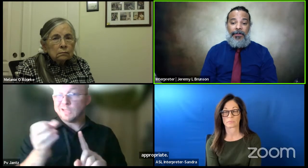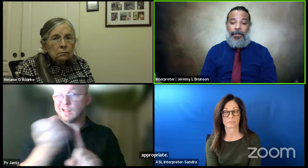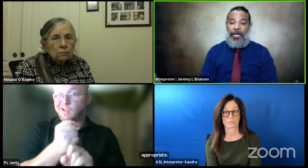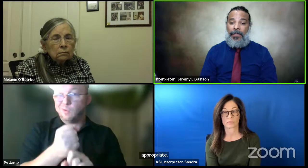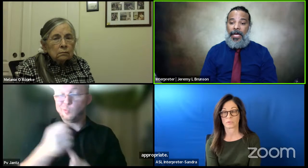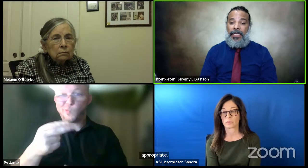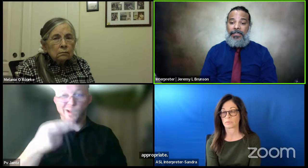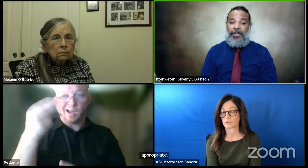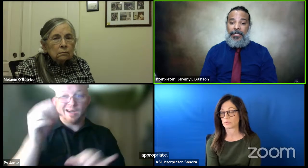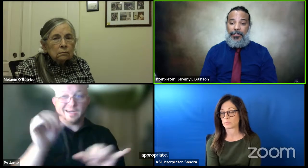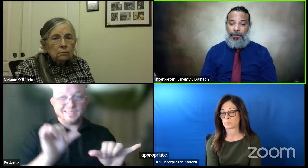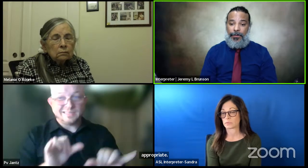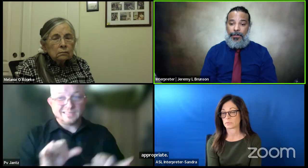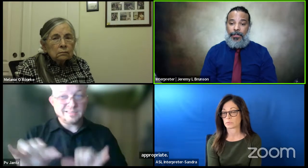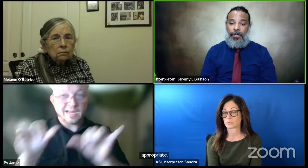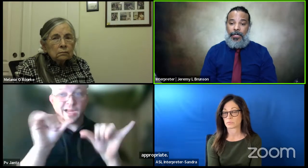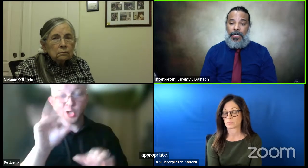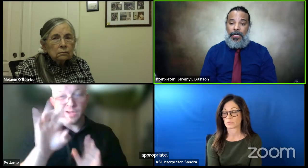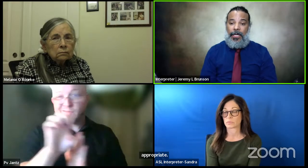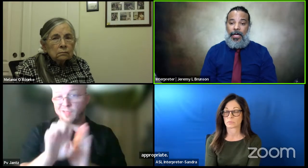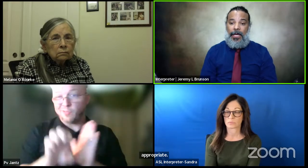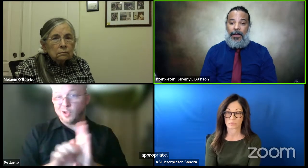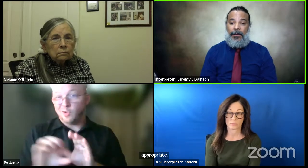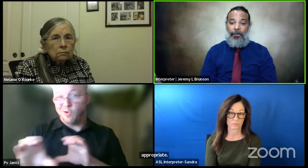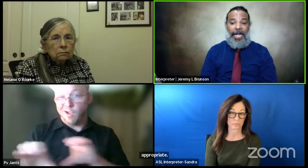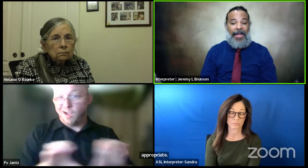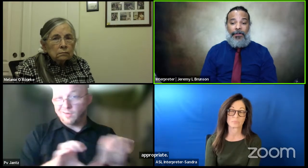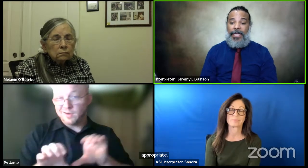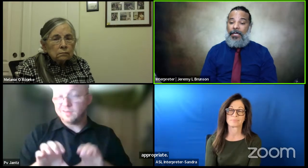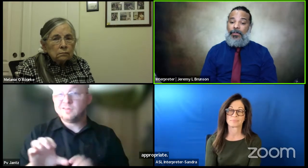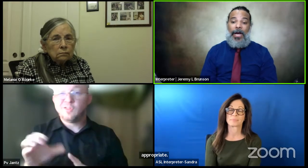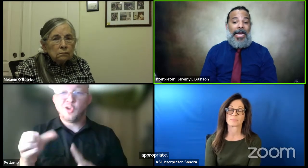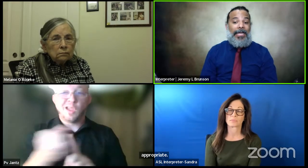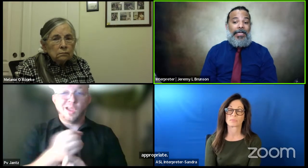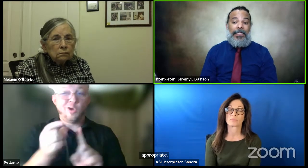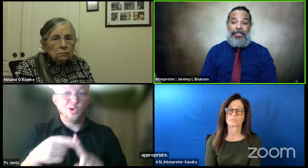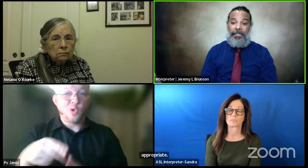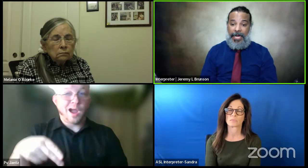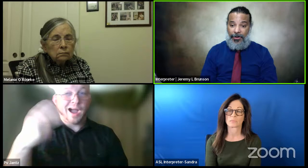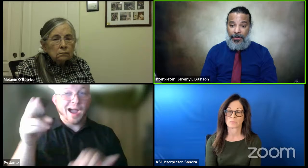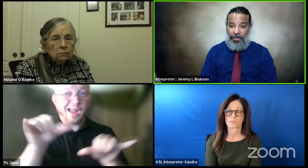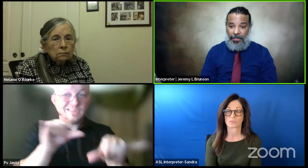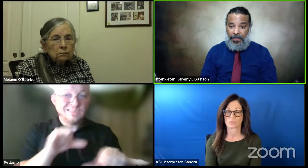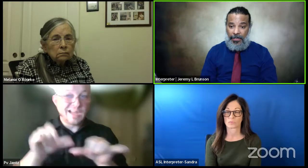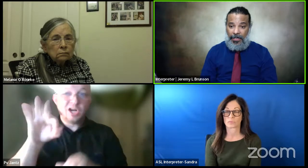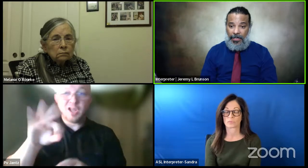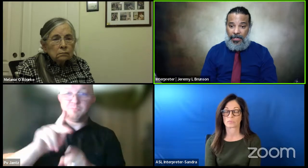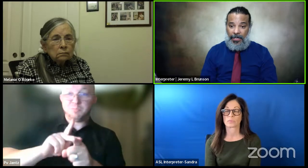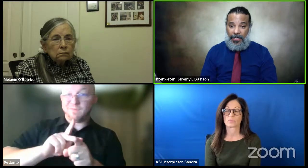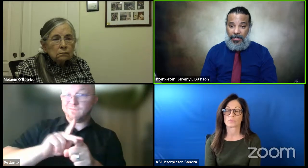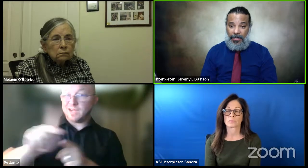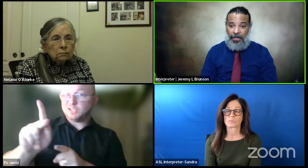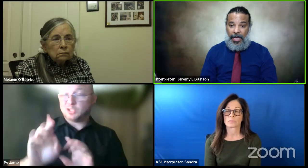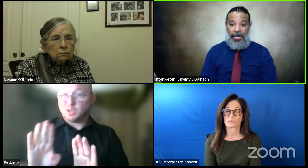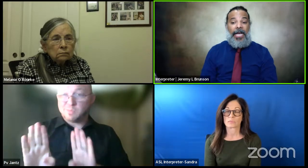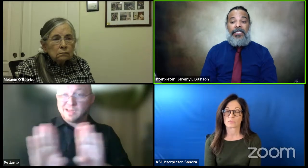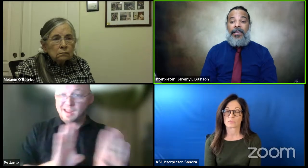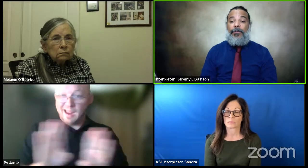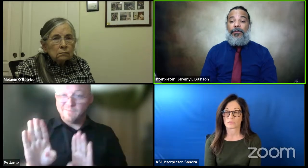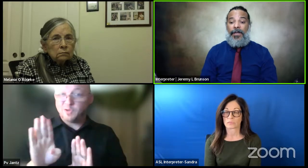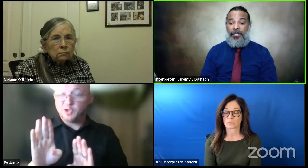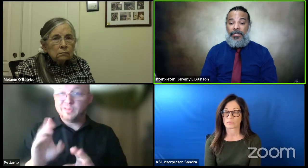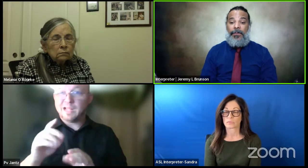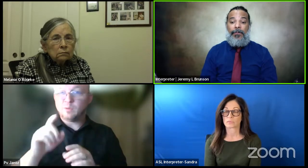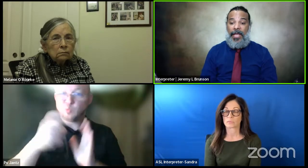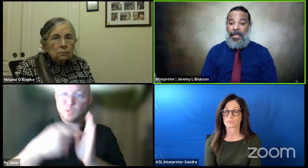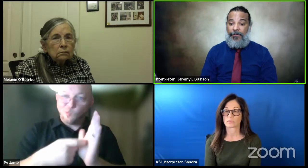I believe the bottom line is that the interpreter, we have to be held to a high standard and a high standard